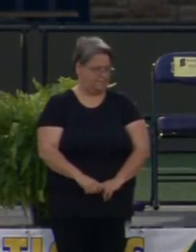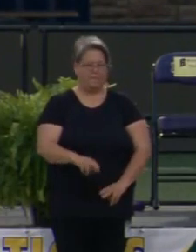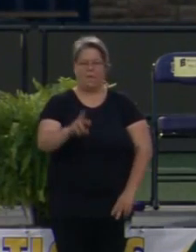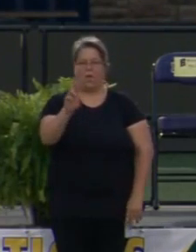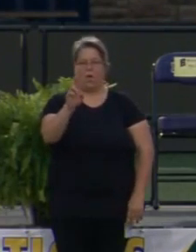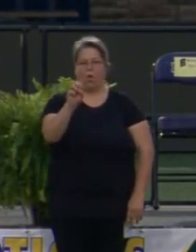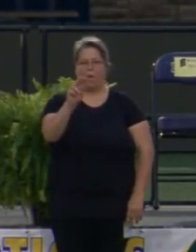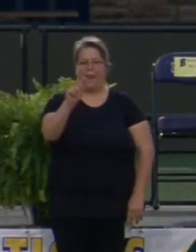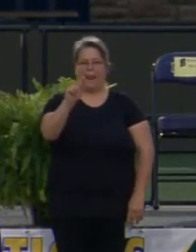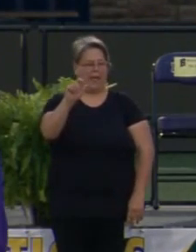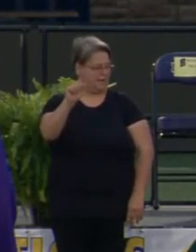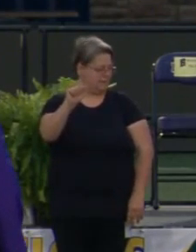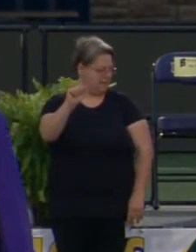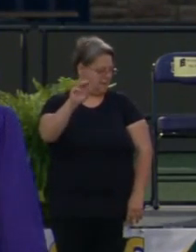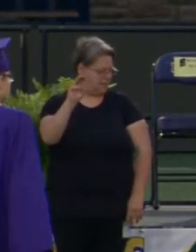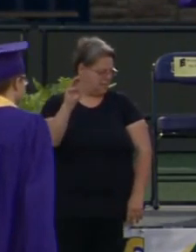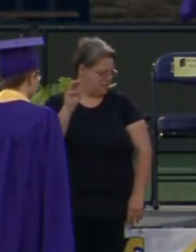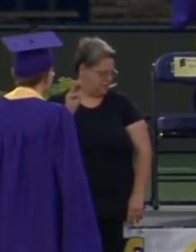Renata Monroy.